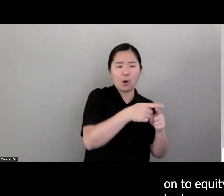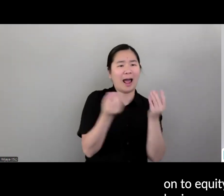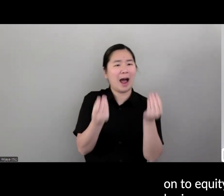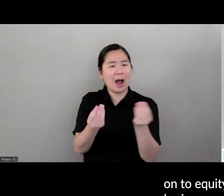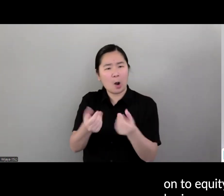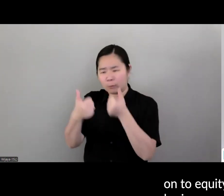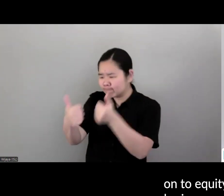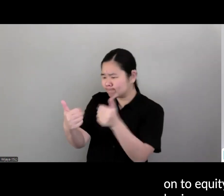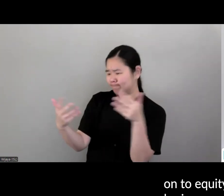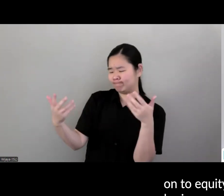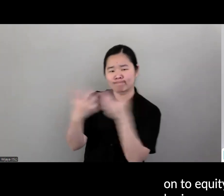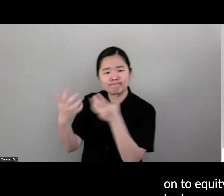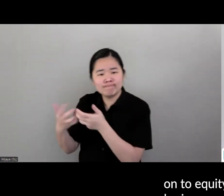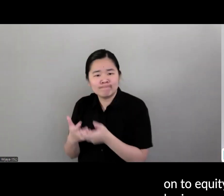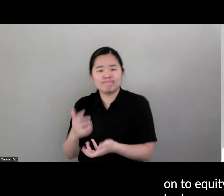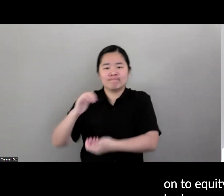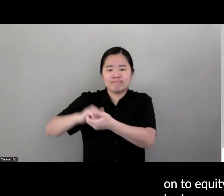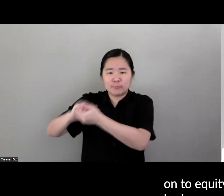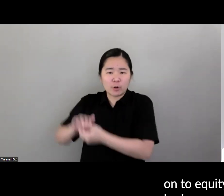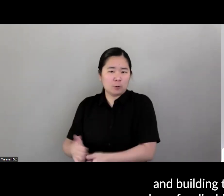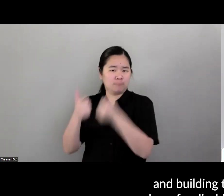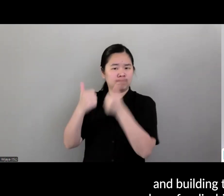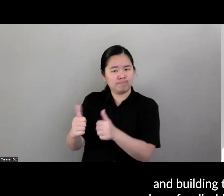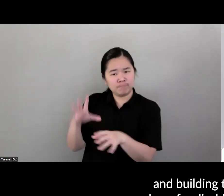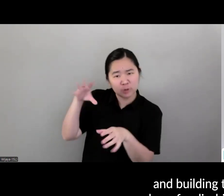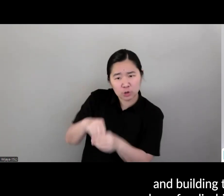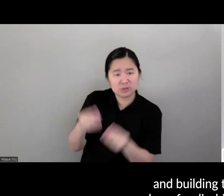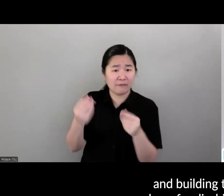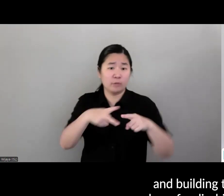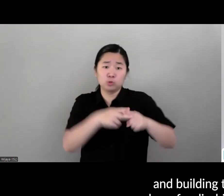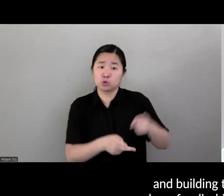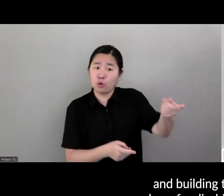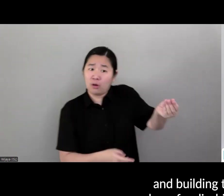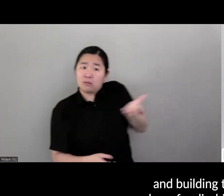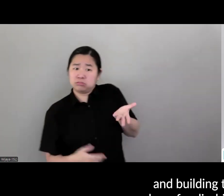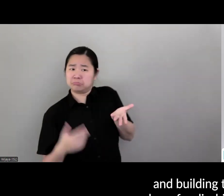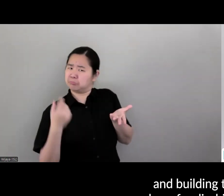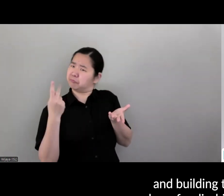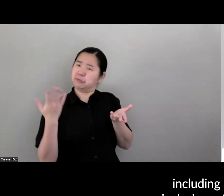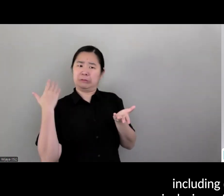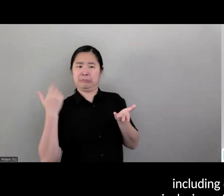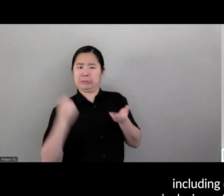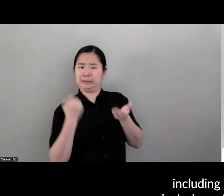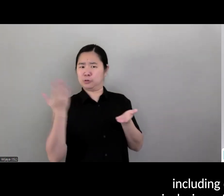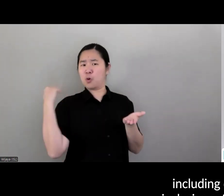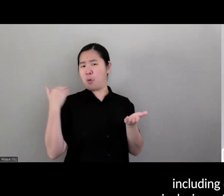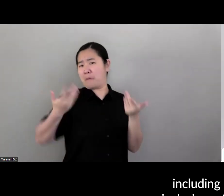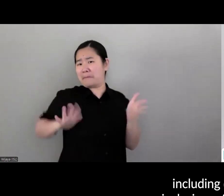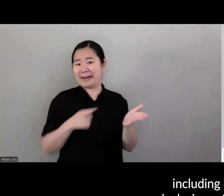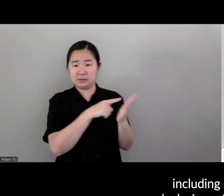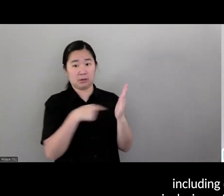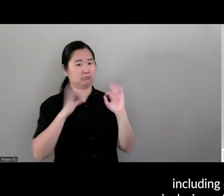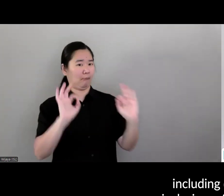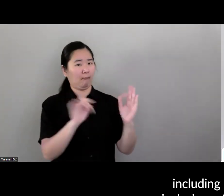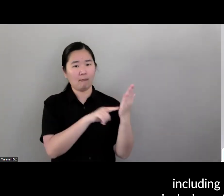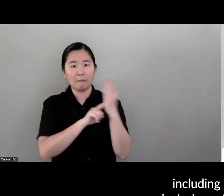partners onto equity, learning, sharing a good practice, and building the evidence base for disability inclusion, including disability